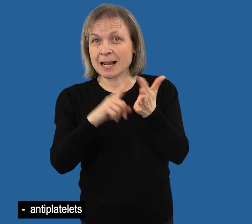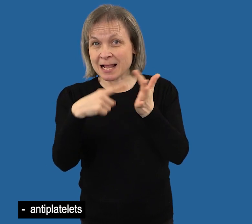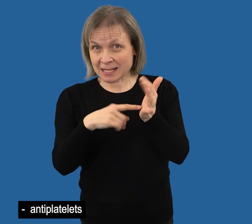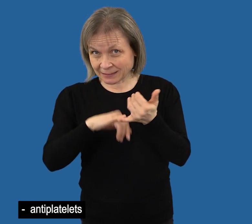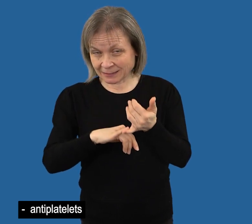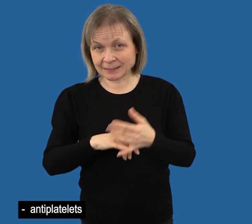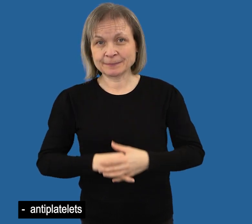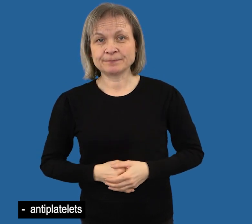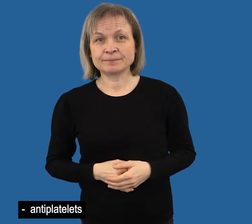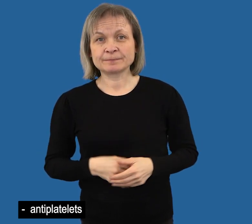antiplatelets,